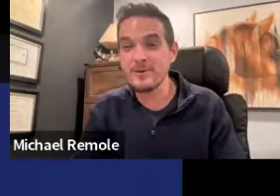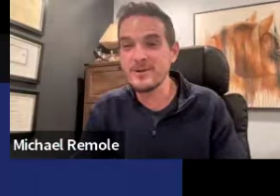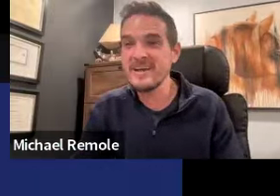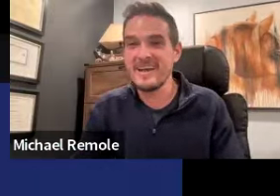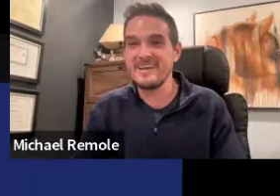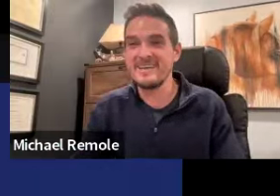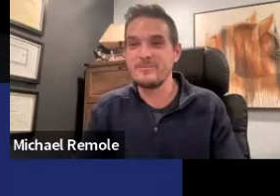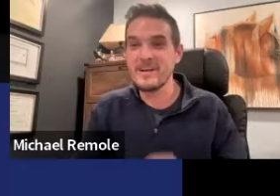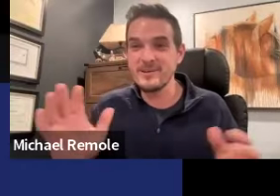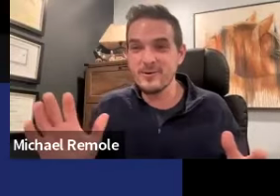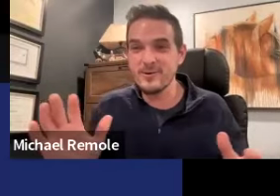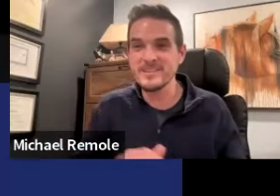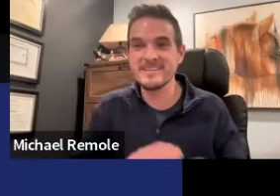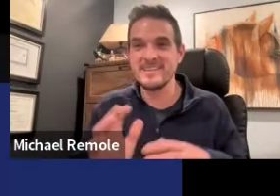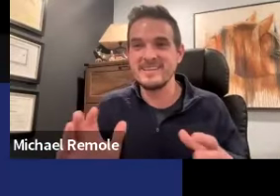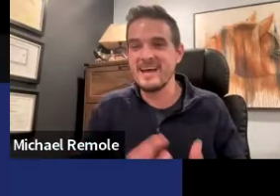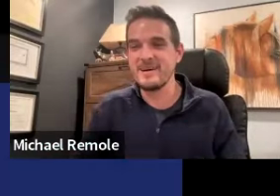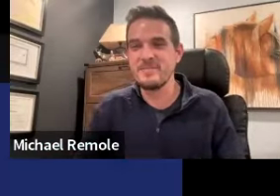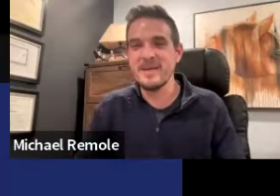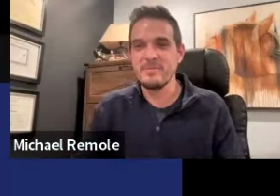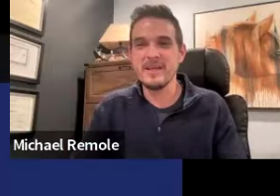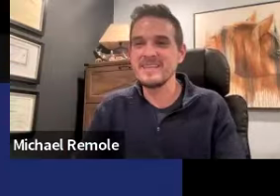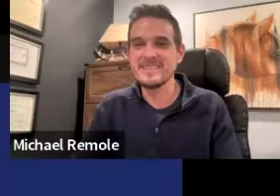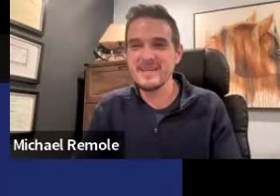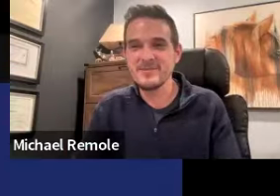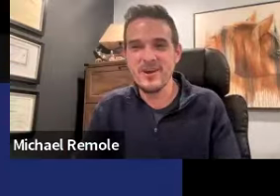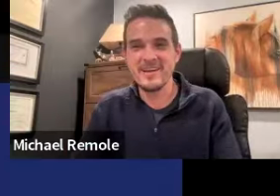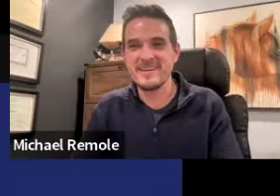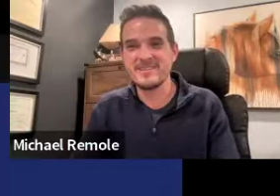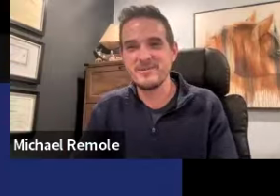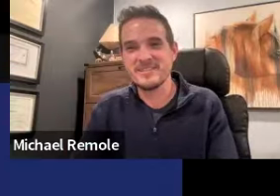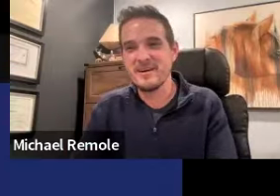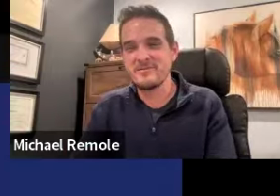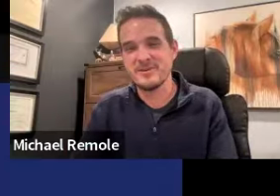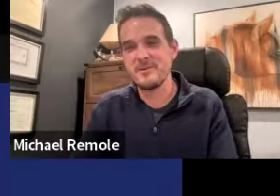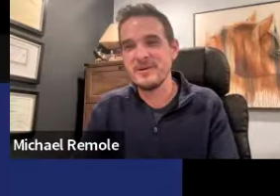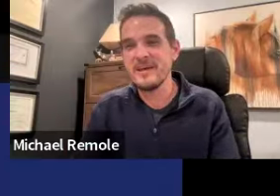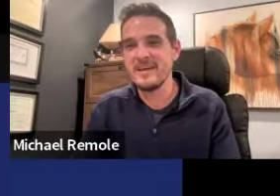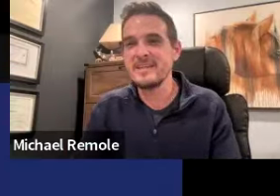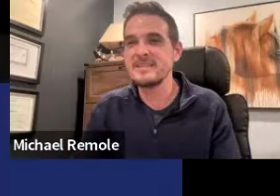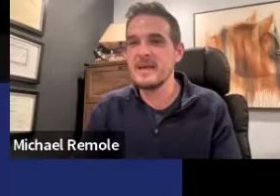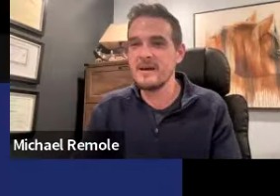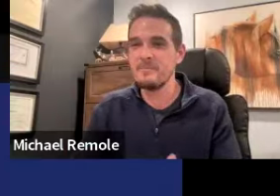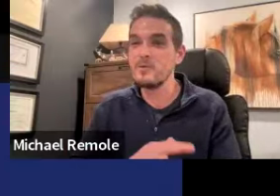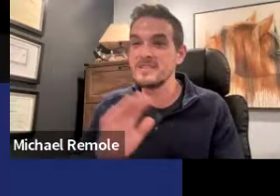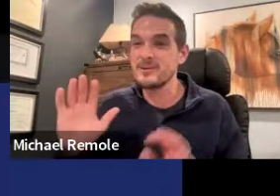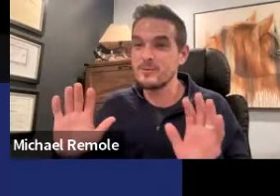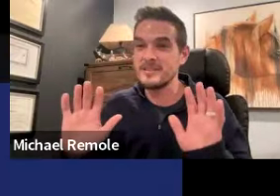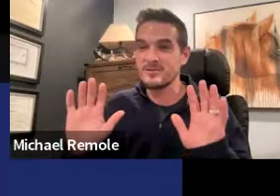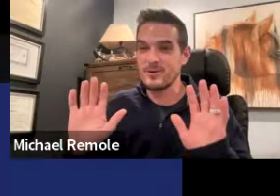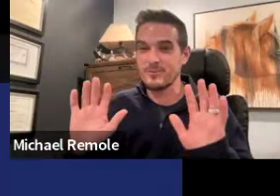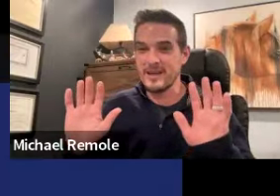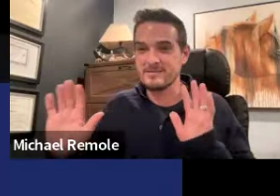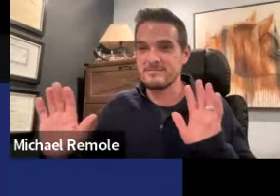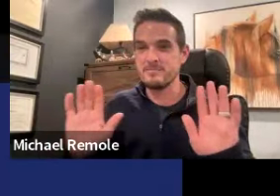full hour and riding our horses and, playing in the sand tray and doing stuff. So it is, but